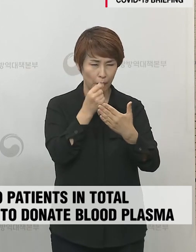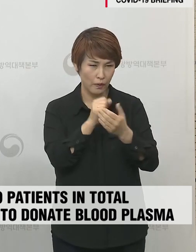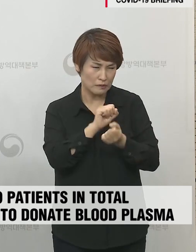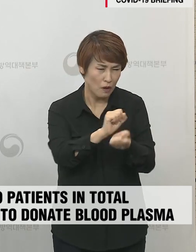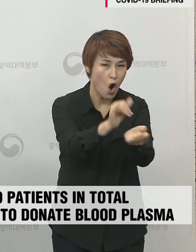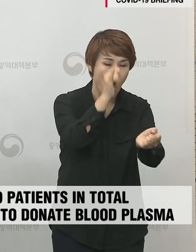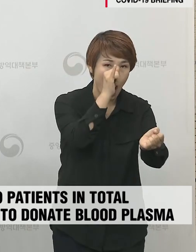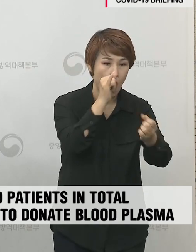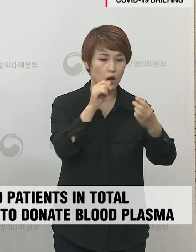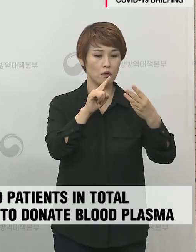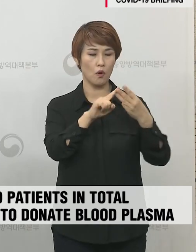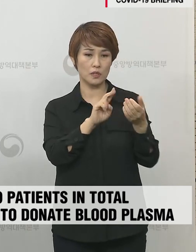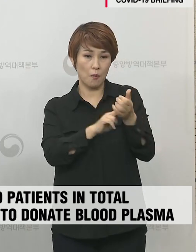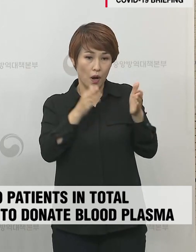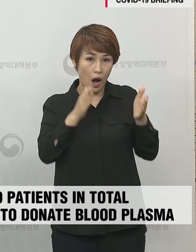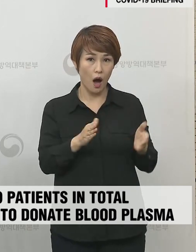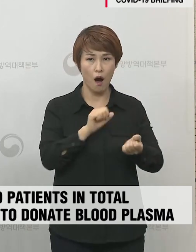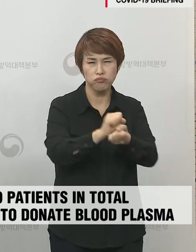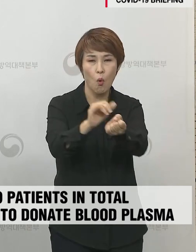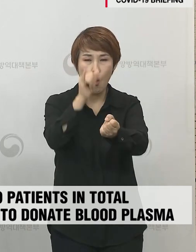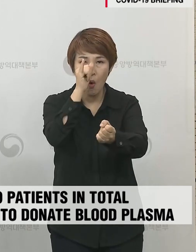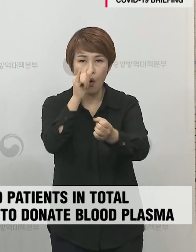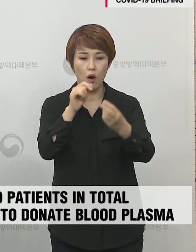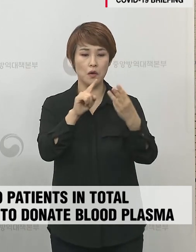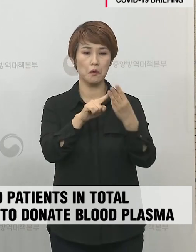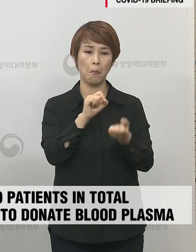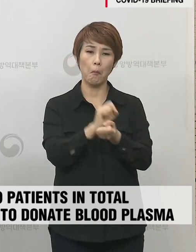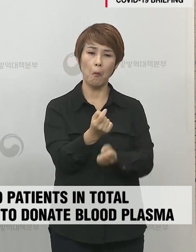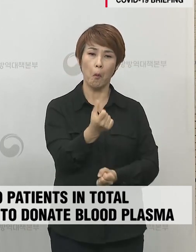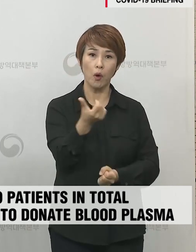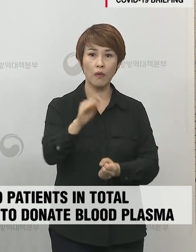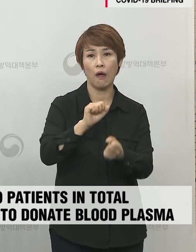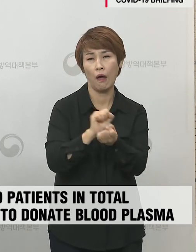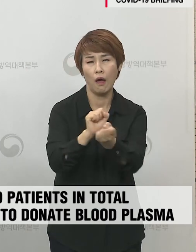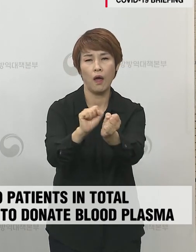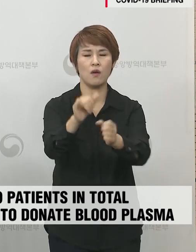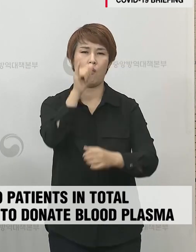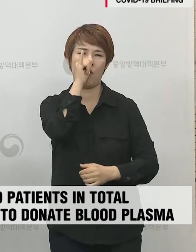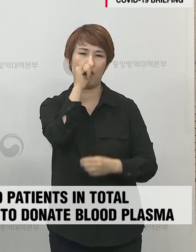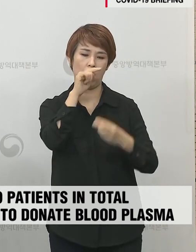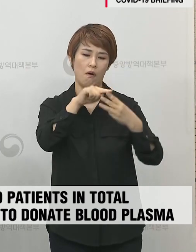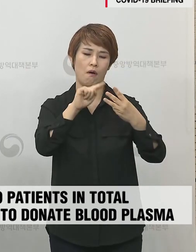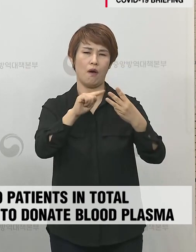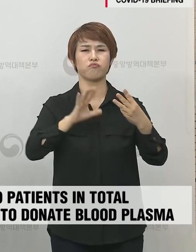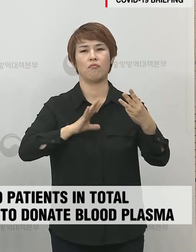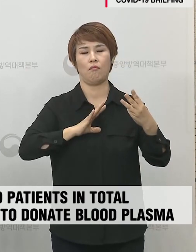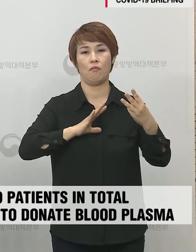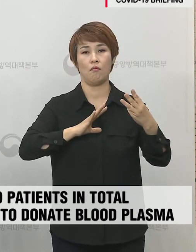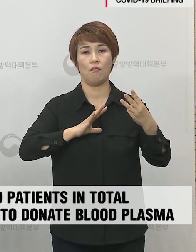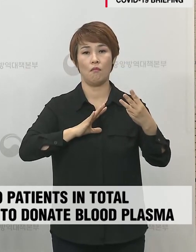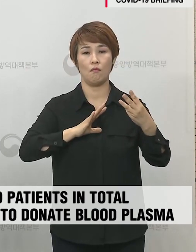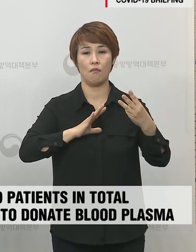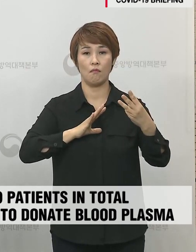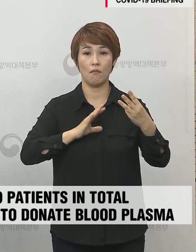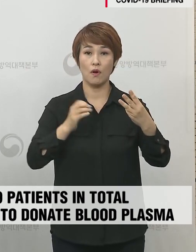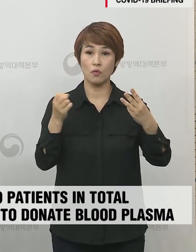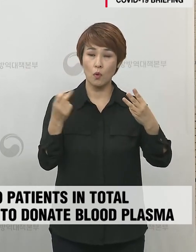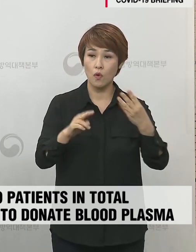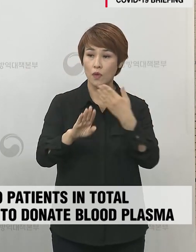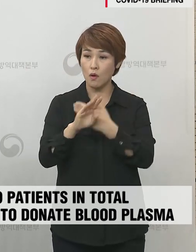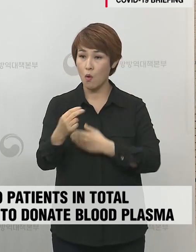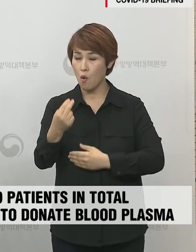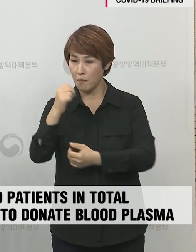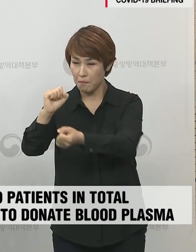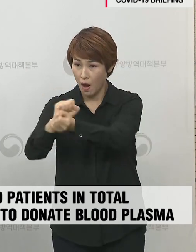further. And it is very, situation is very fearful because people spread the virus without